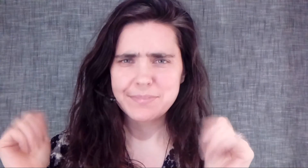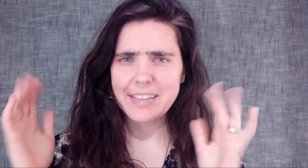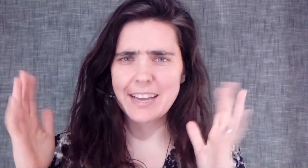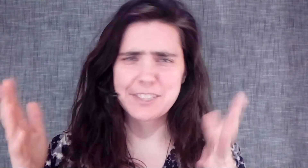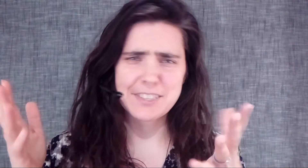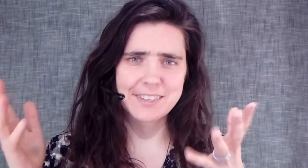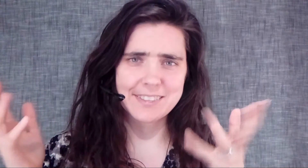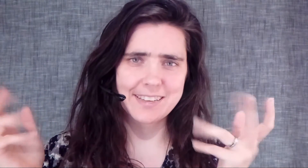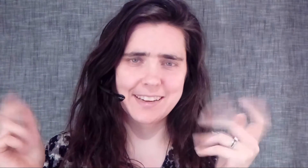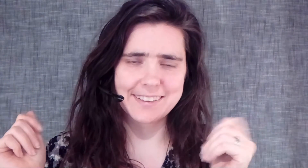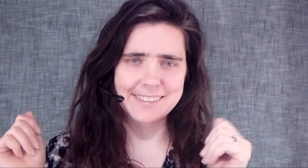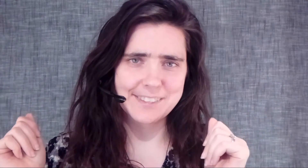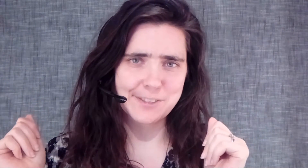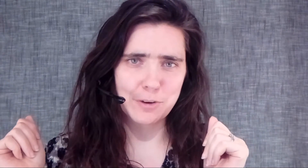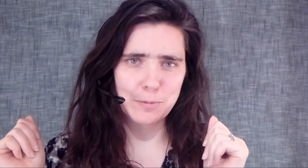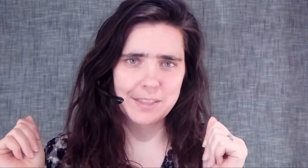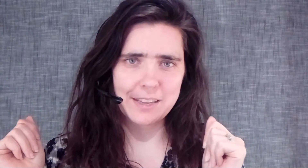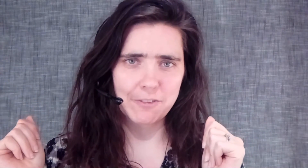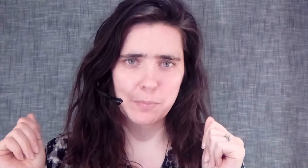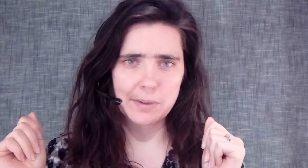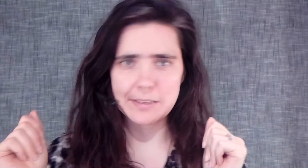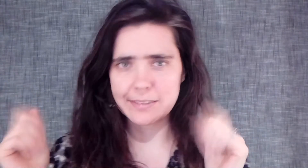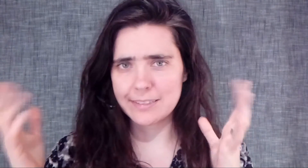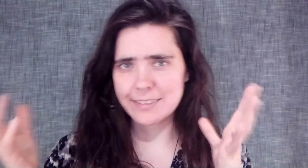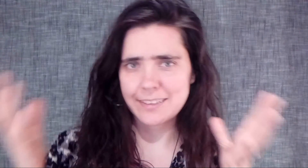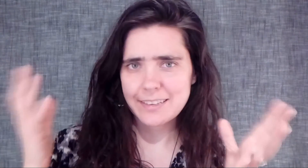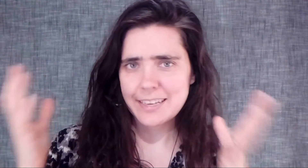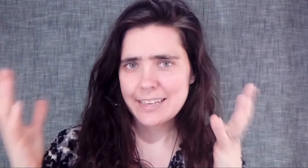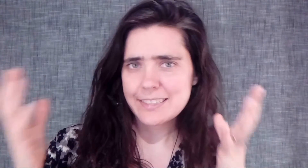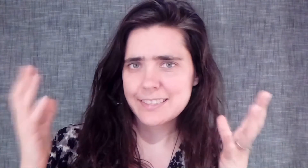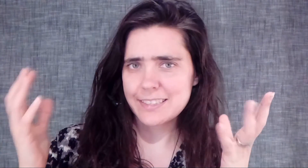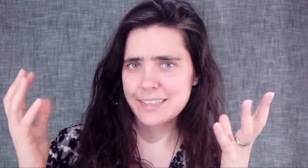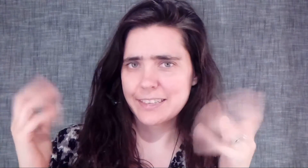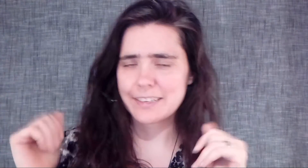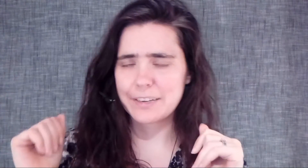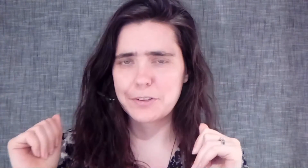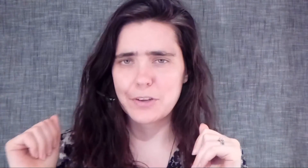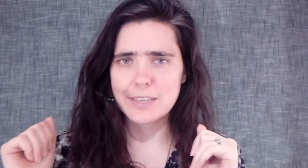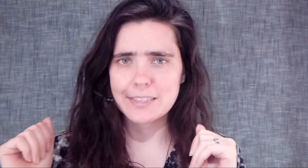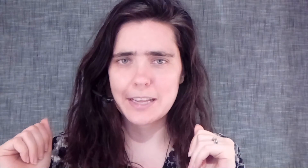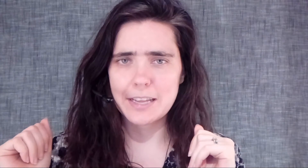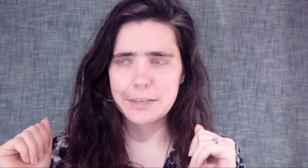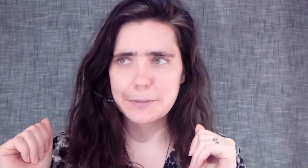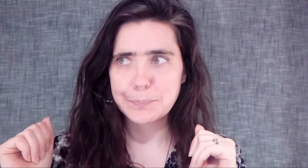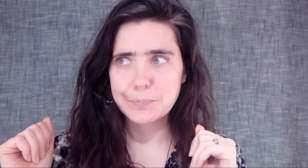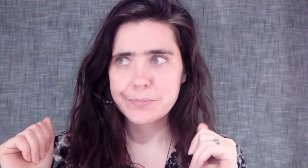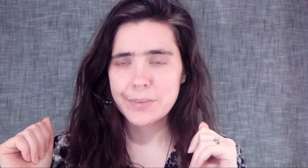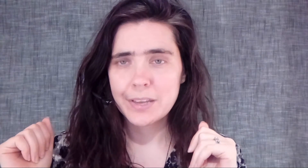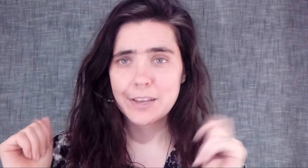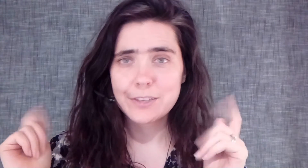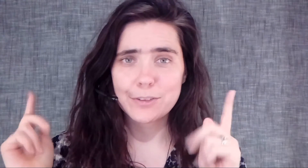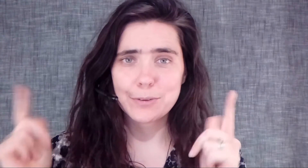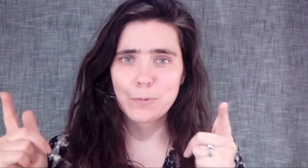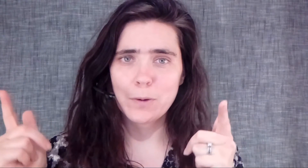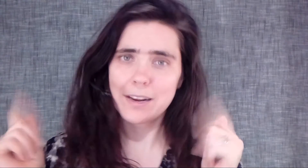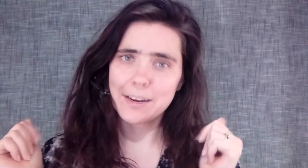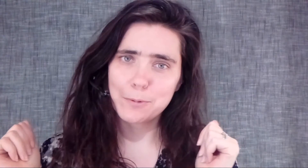I just thought today I could just start with the alphabets and see how you guys like it. So what I